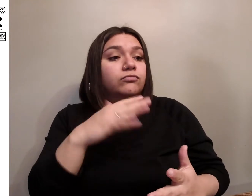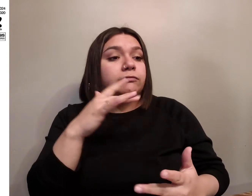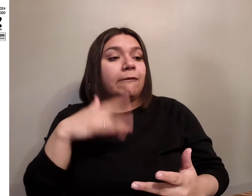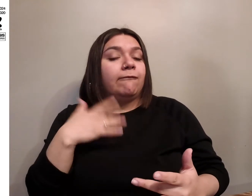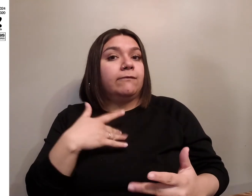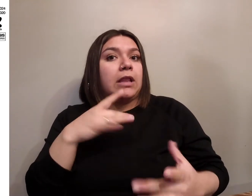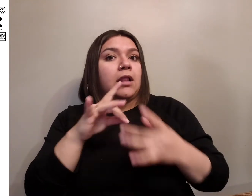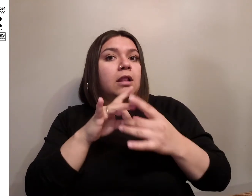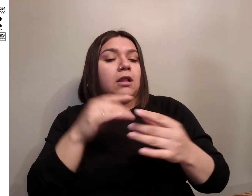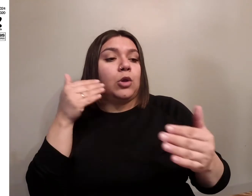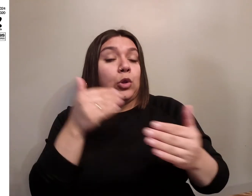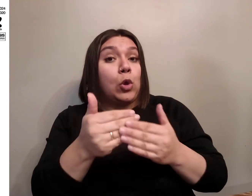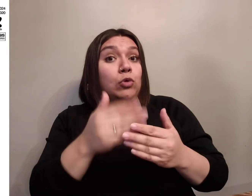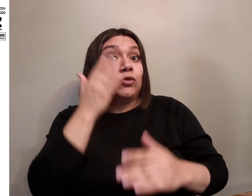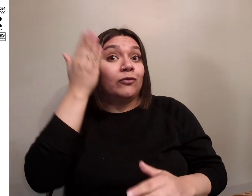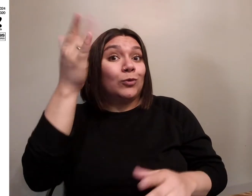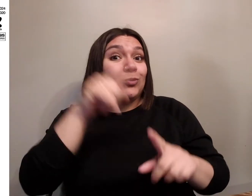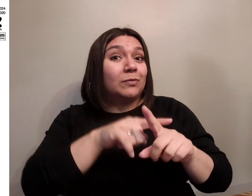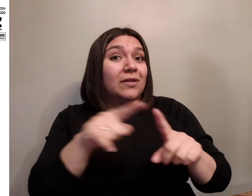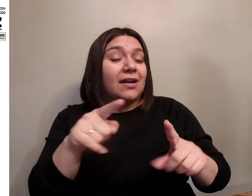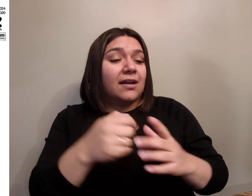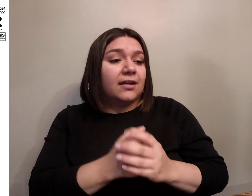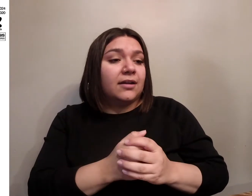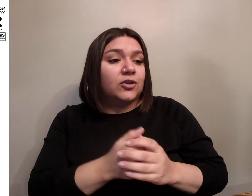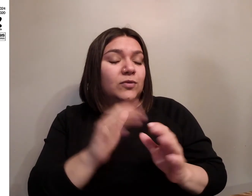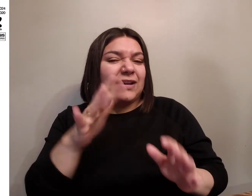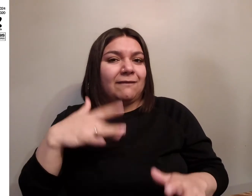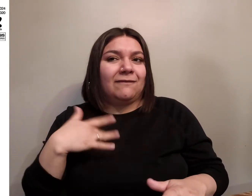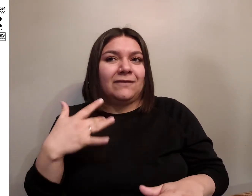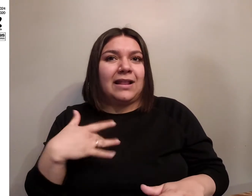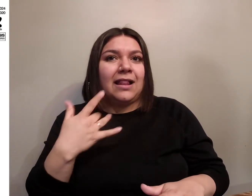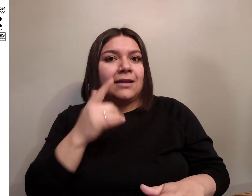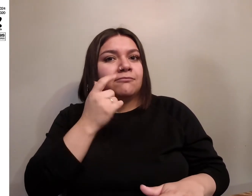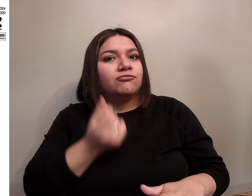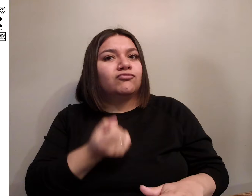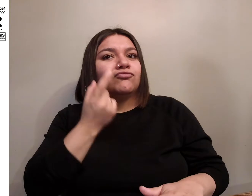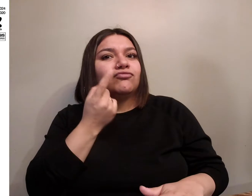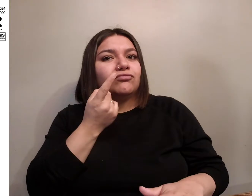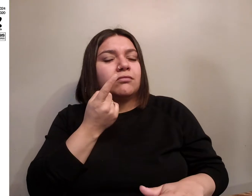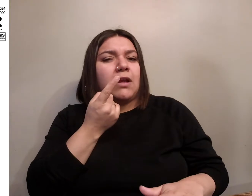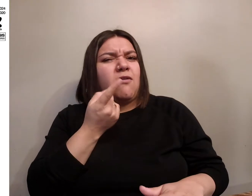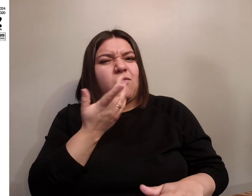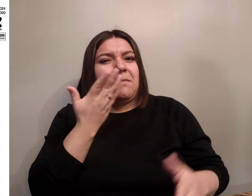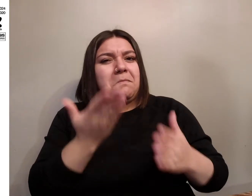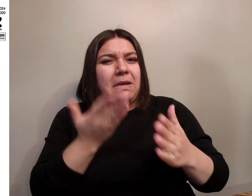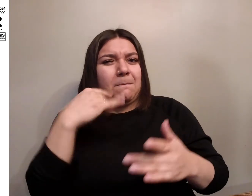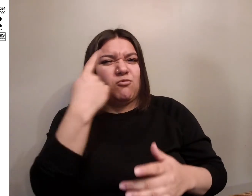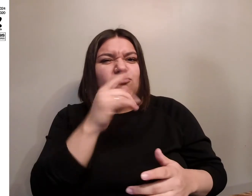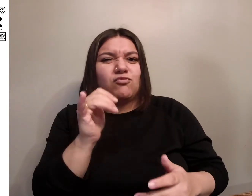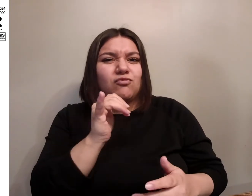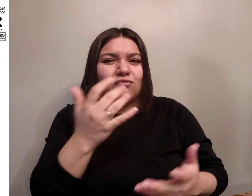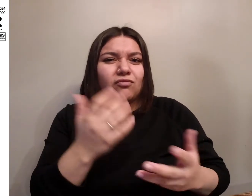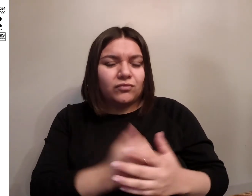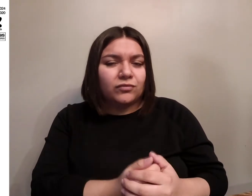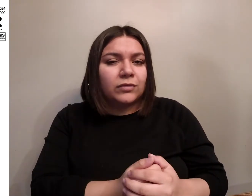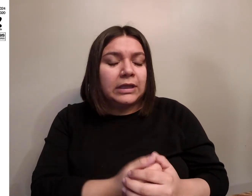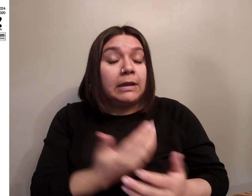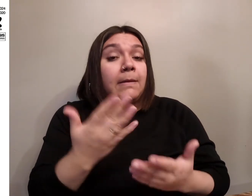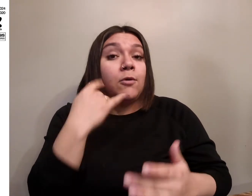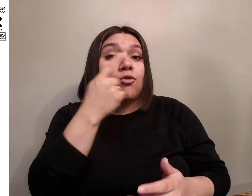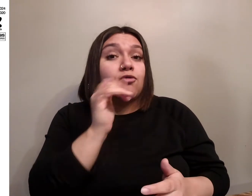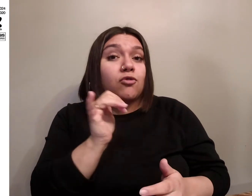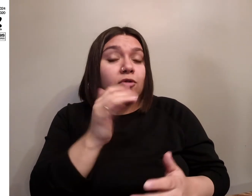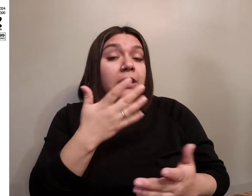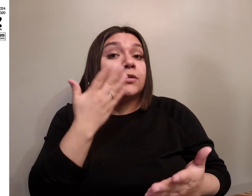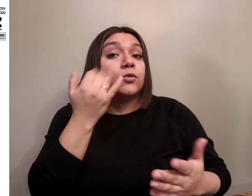another, maybe not to bring us closer to the future, but to bring us to an understanding of